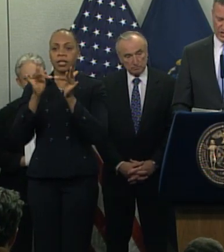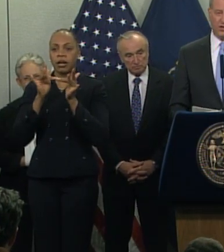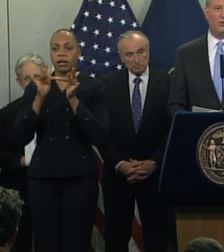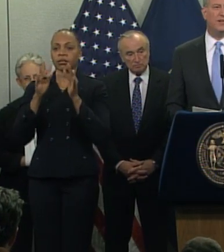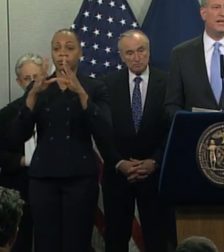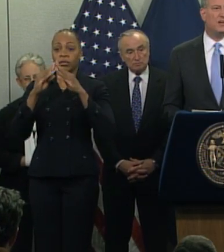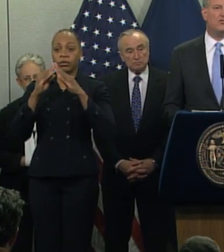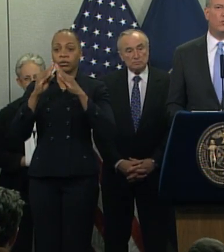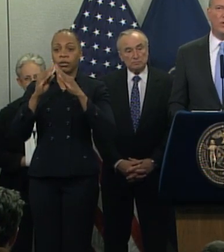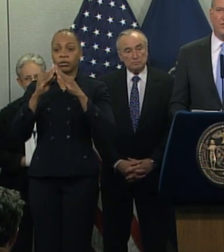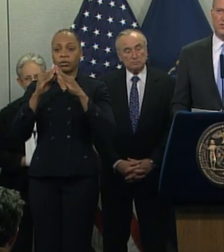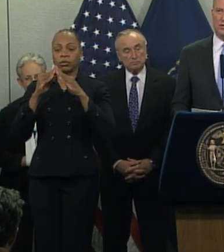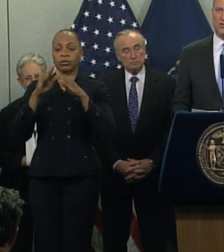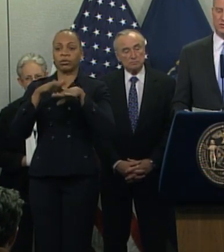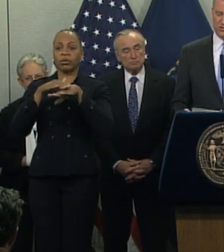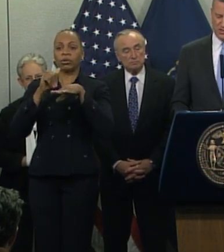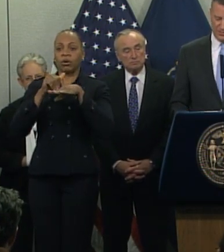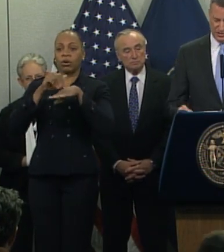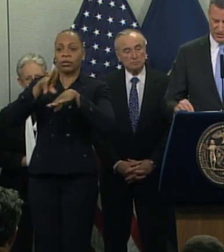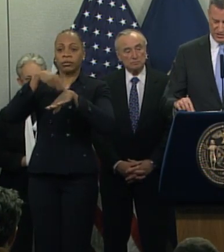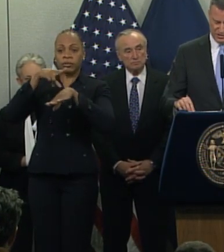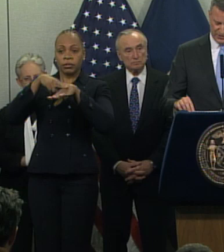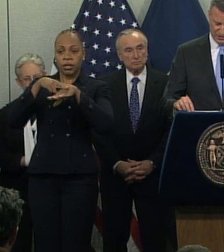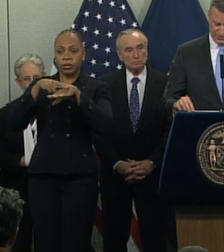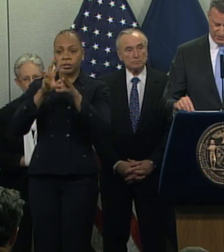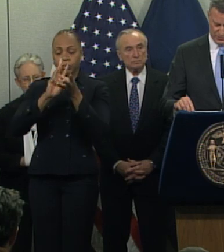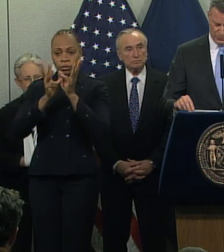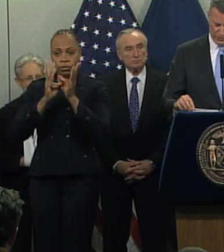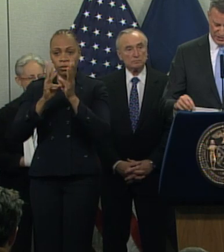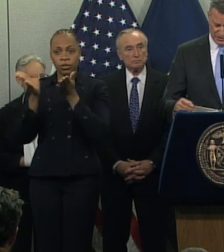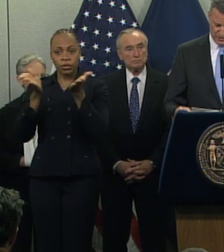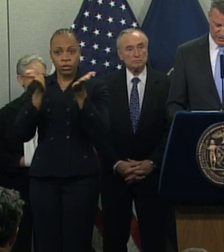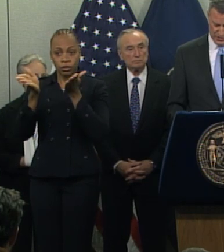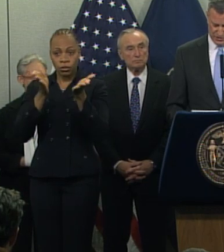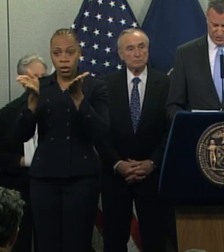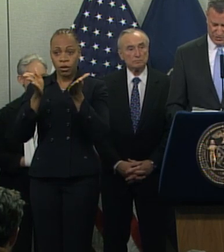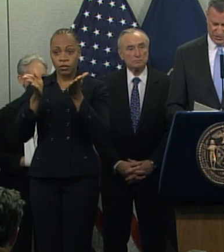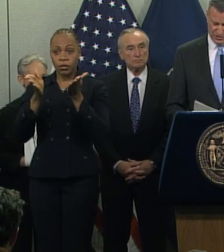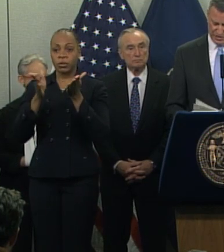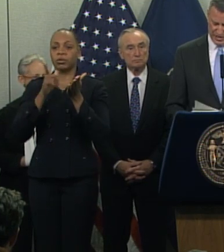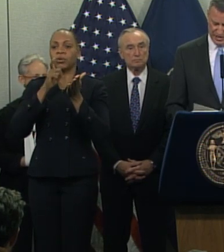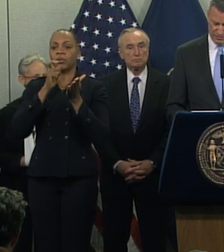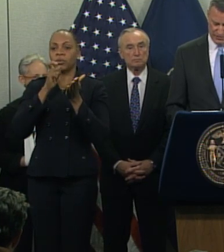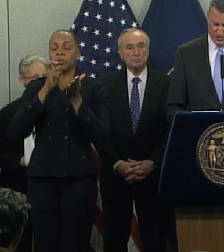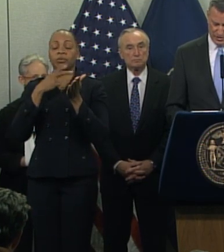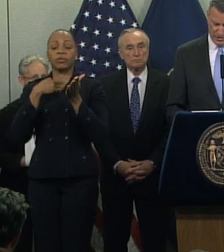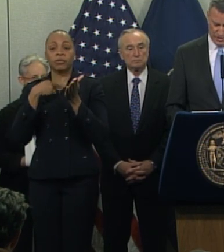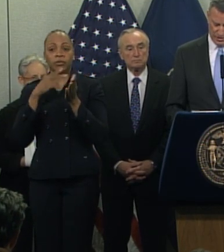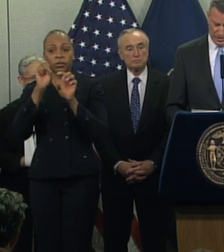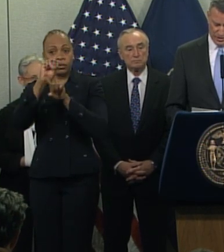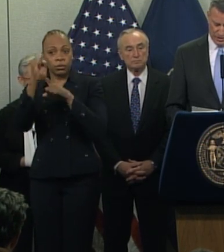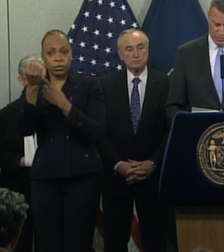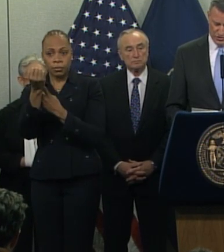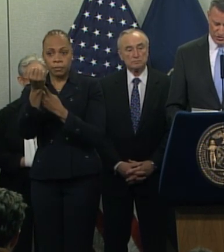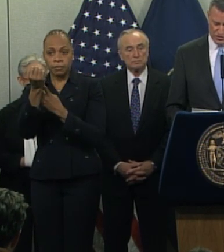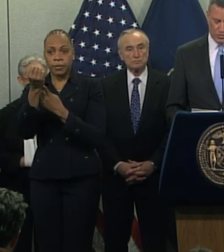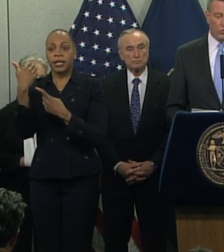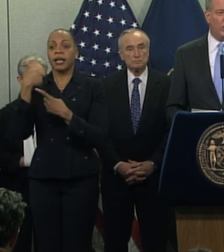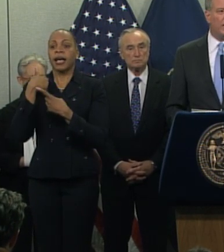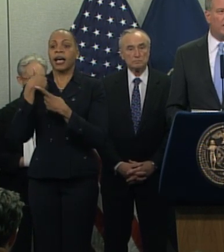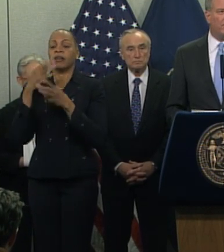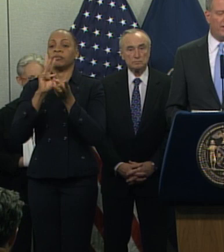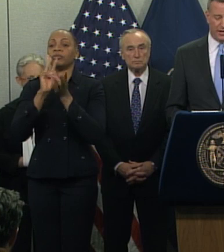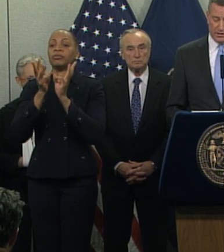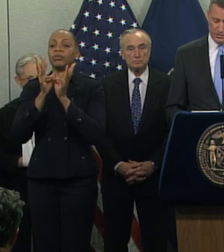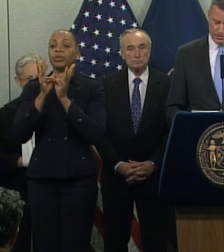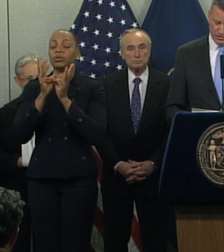short while ago with the National Weather Service, which obviously is the definitive voice on the situation. They have a winter storm